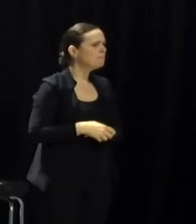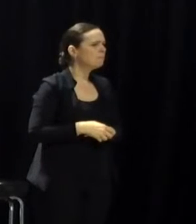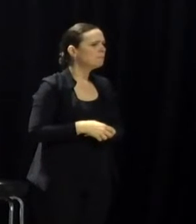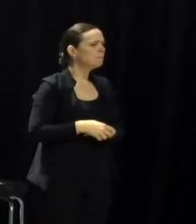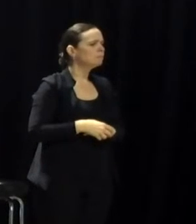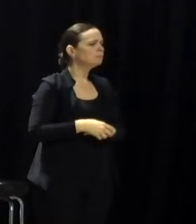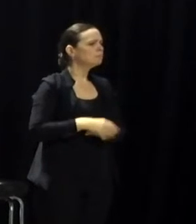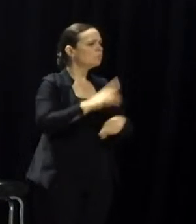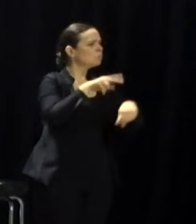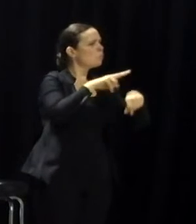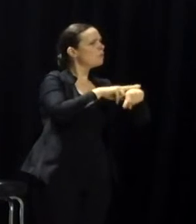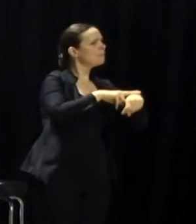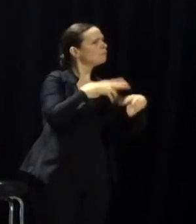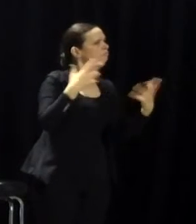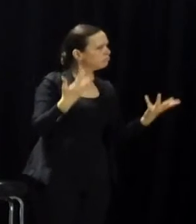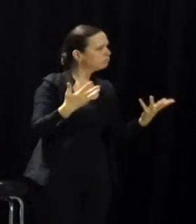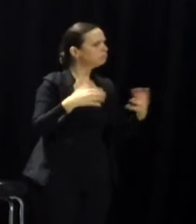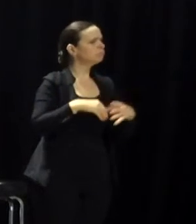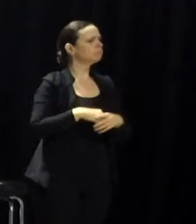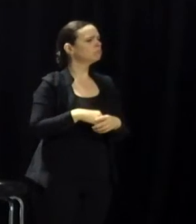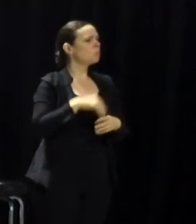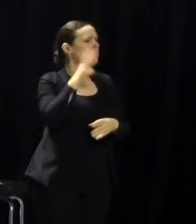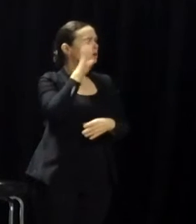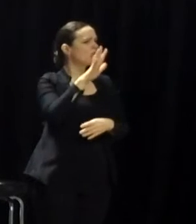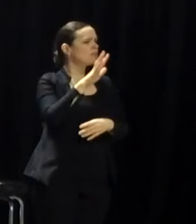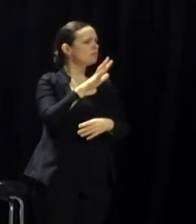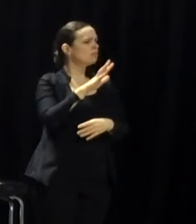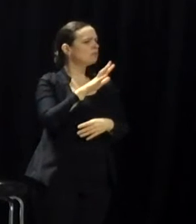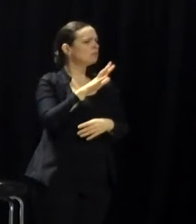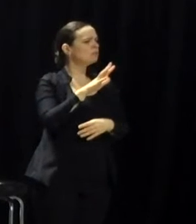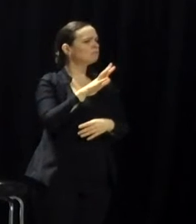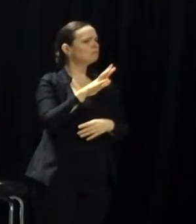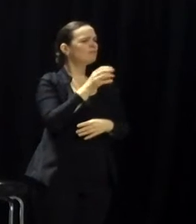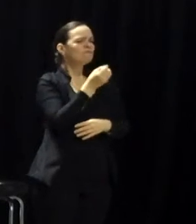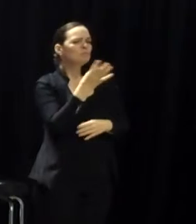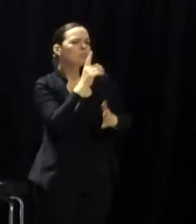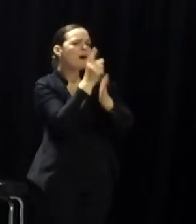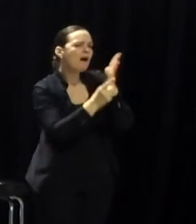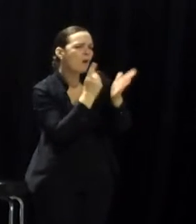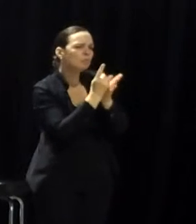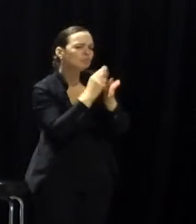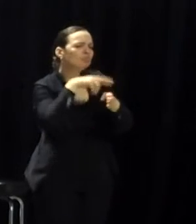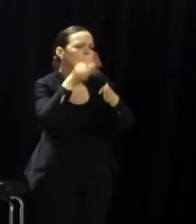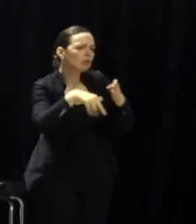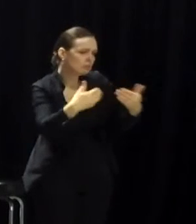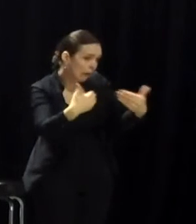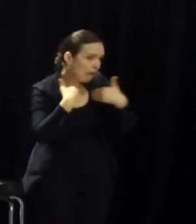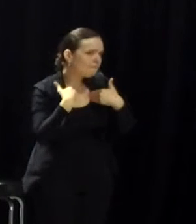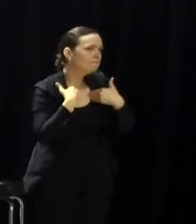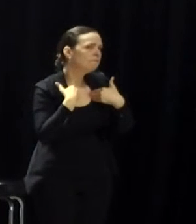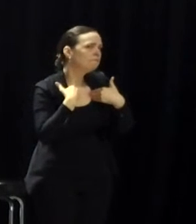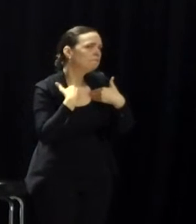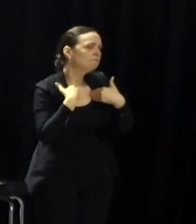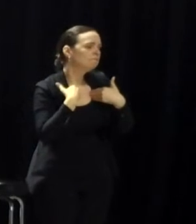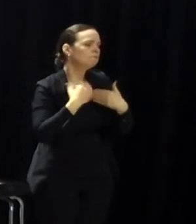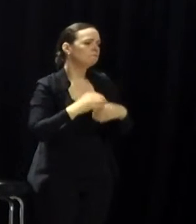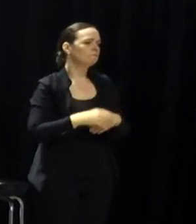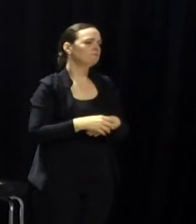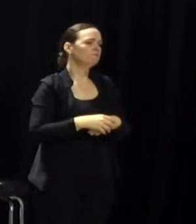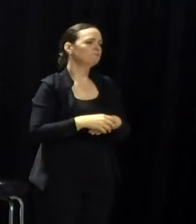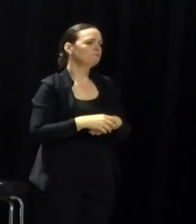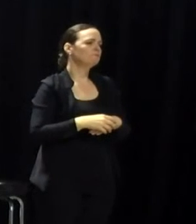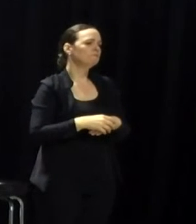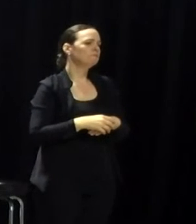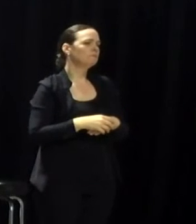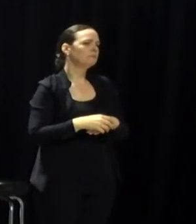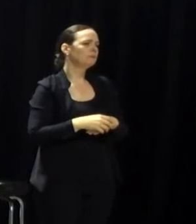before. But certainly the next few days will help tell a story of how strong the Christmas surge was.